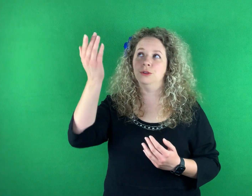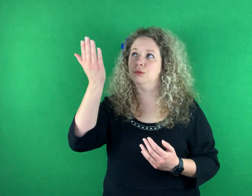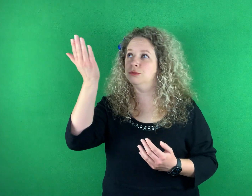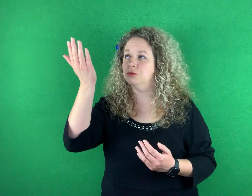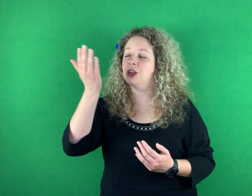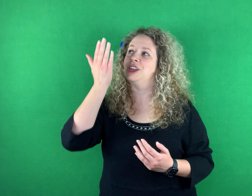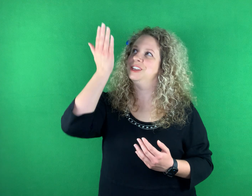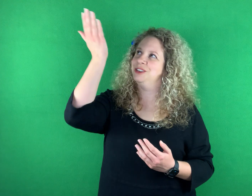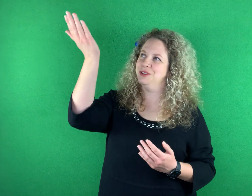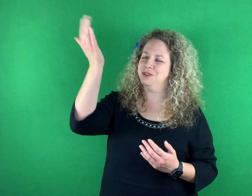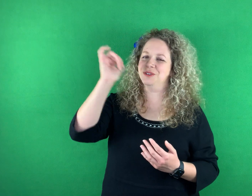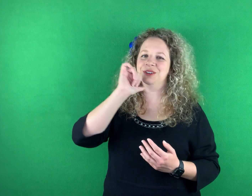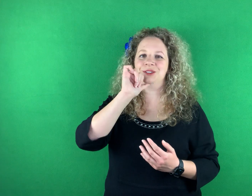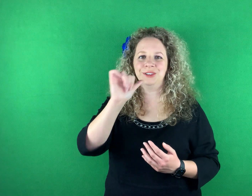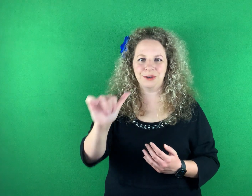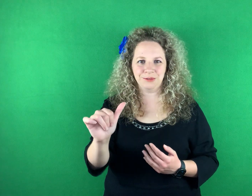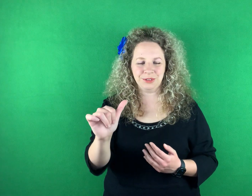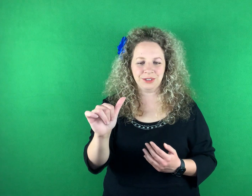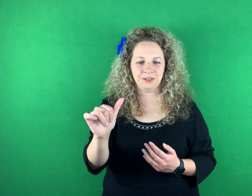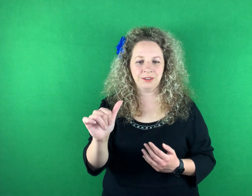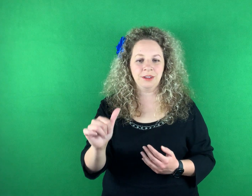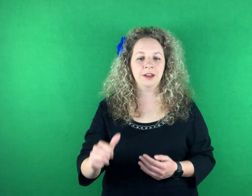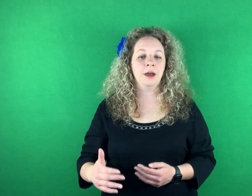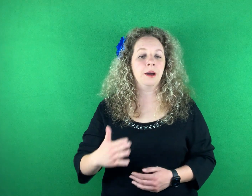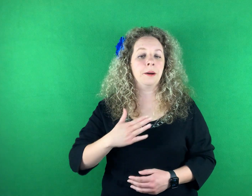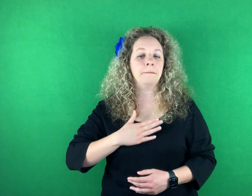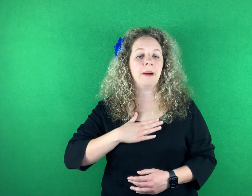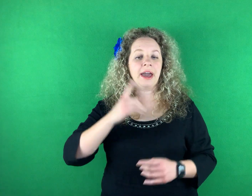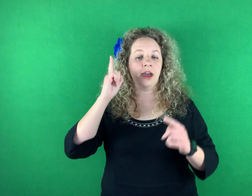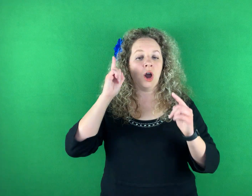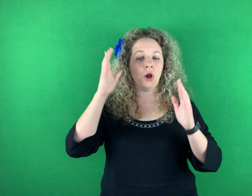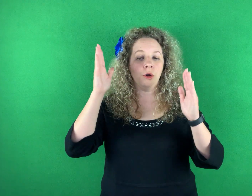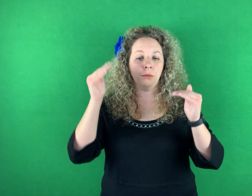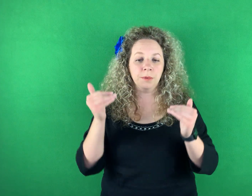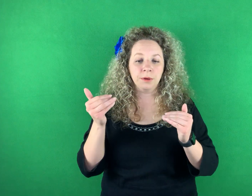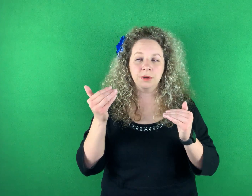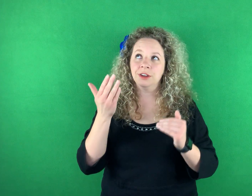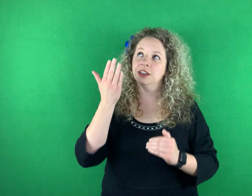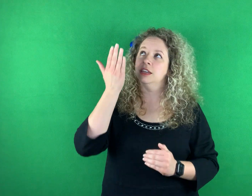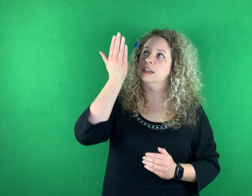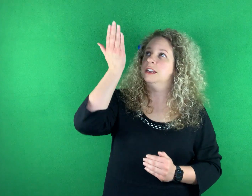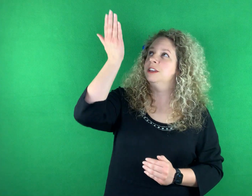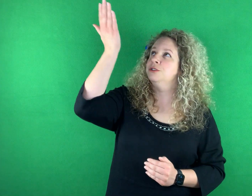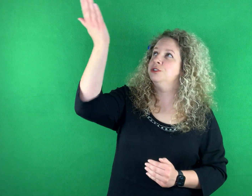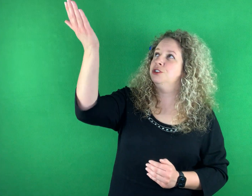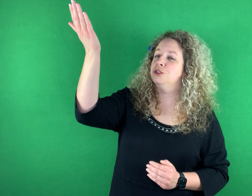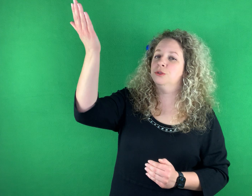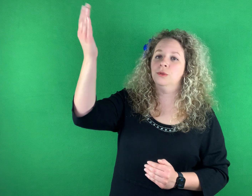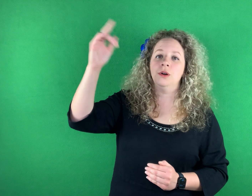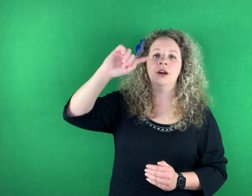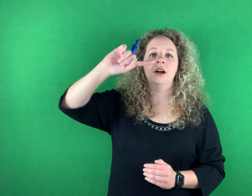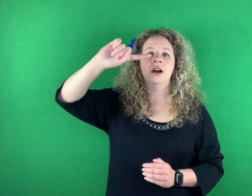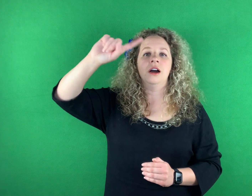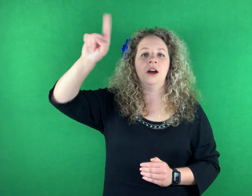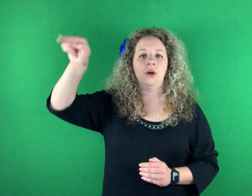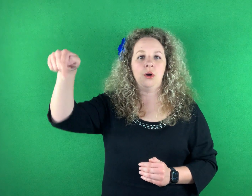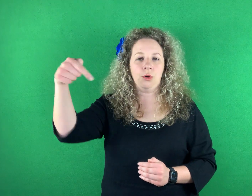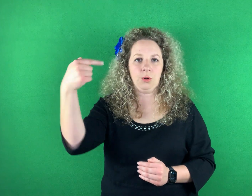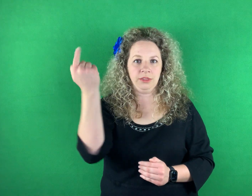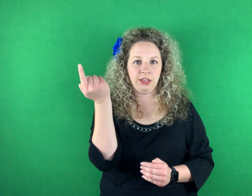you don't, my hope is you, only